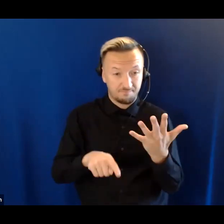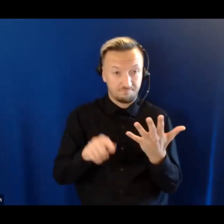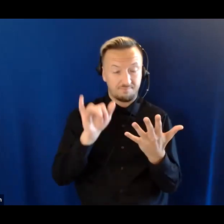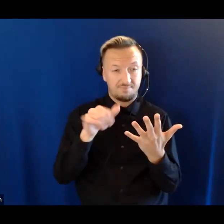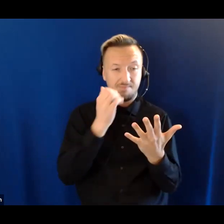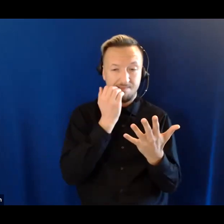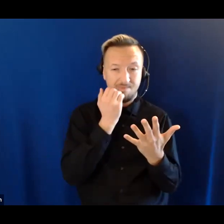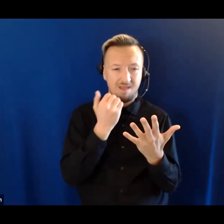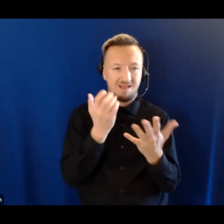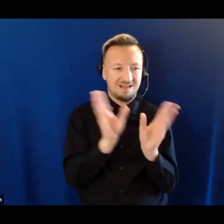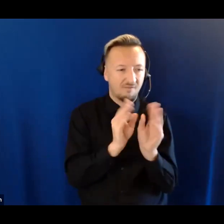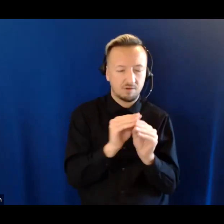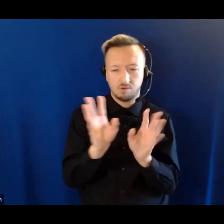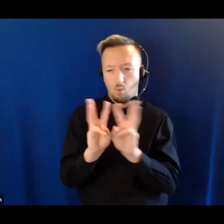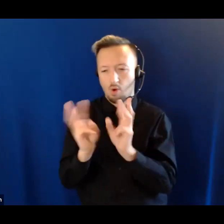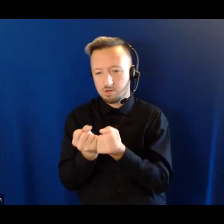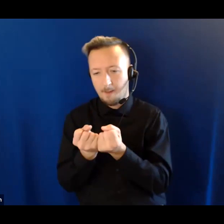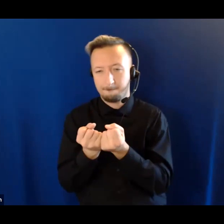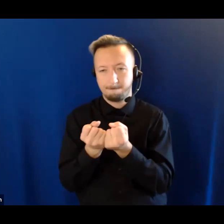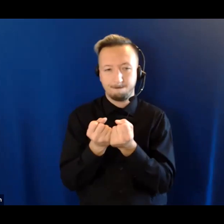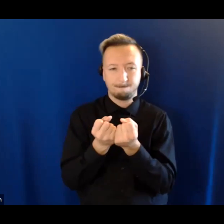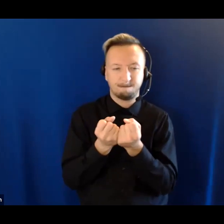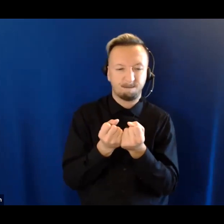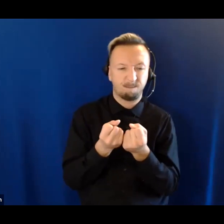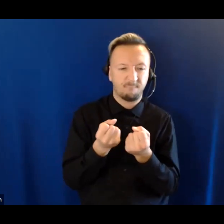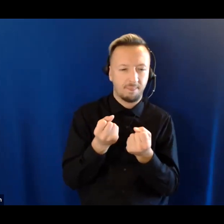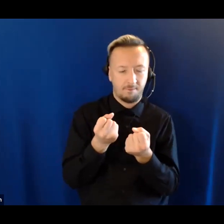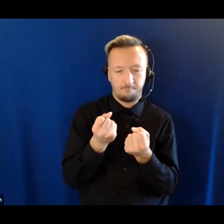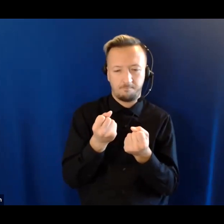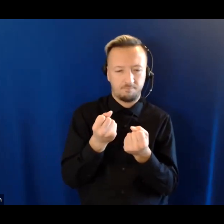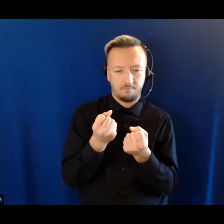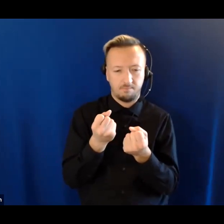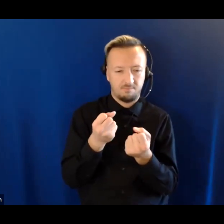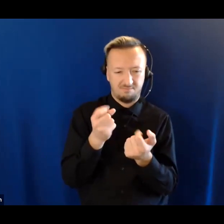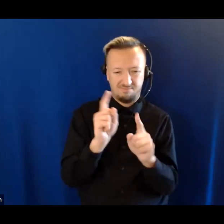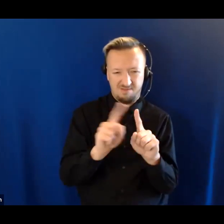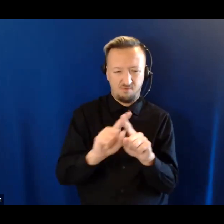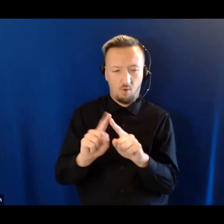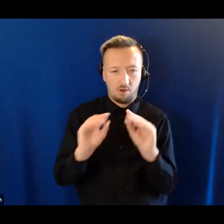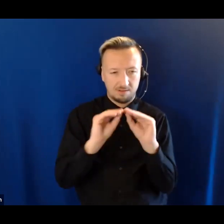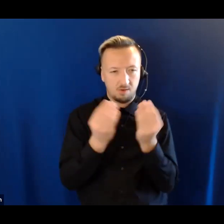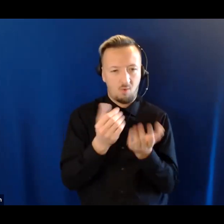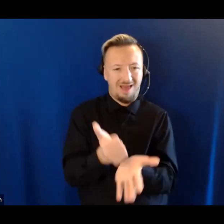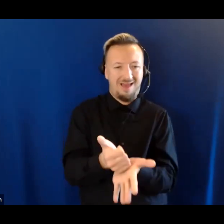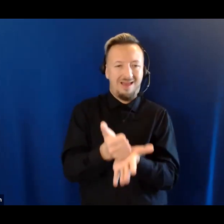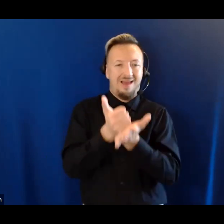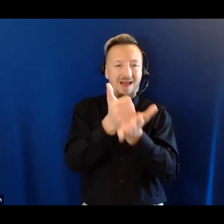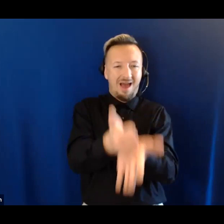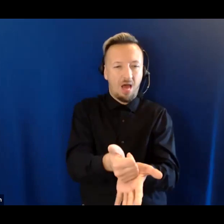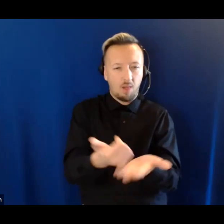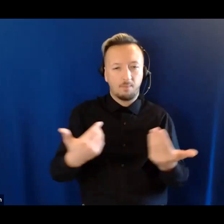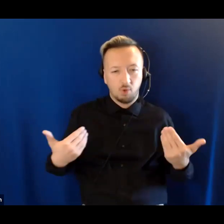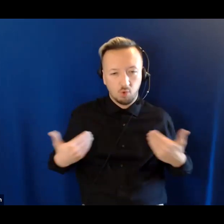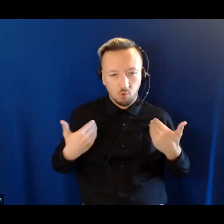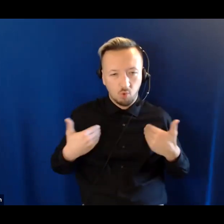or conferences or workshops from these centers or organizations will definitely help youth get